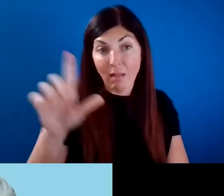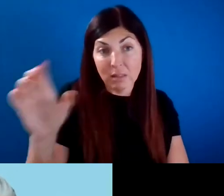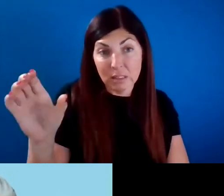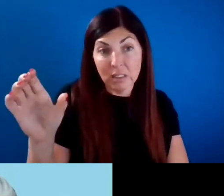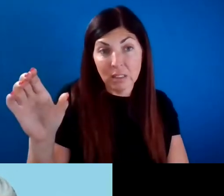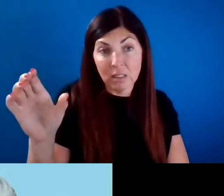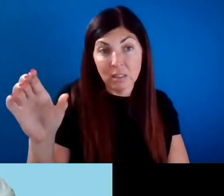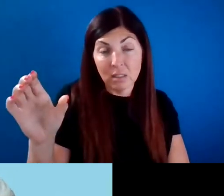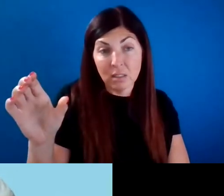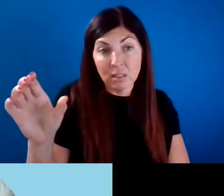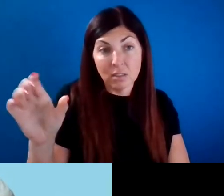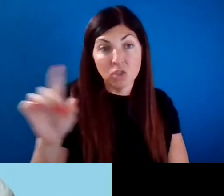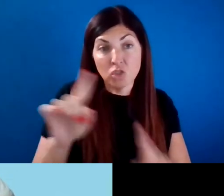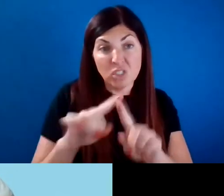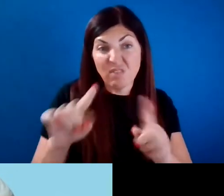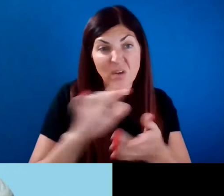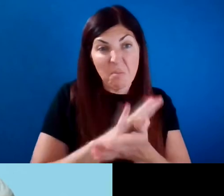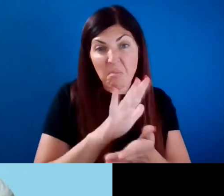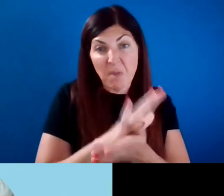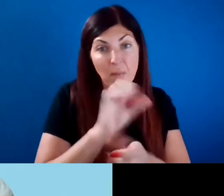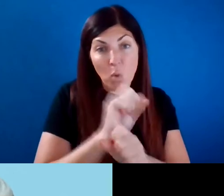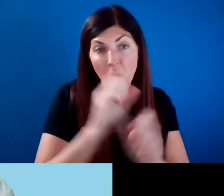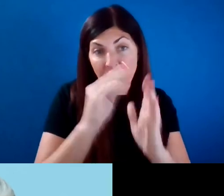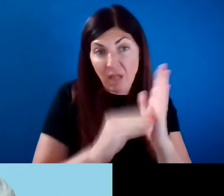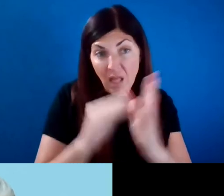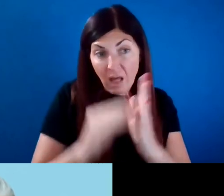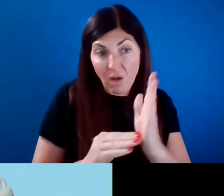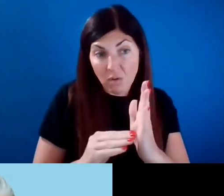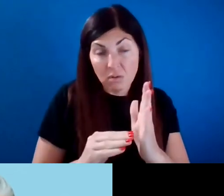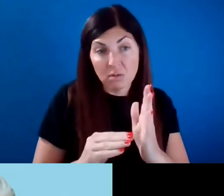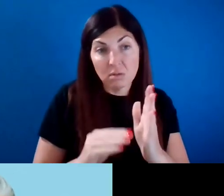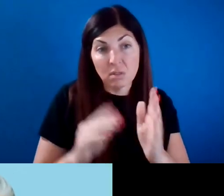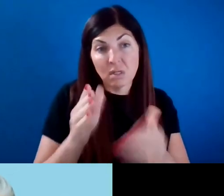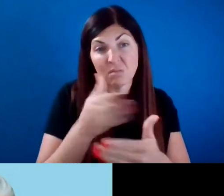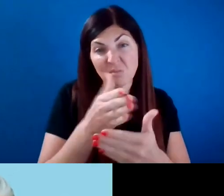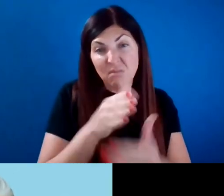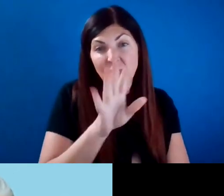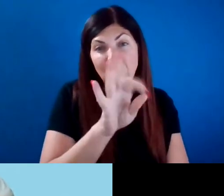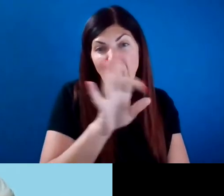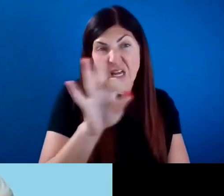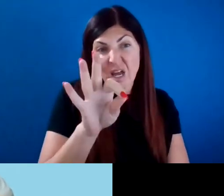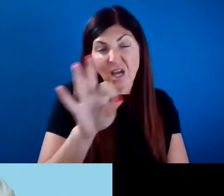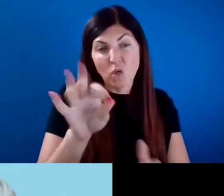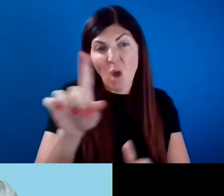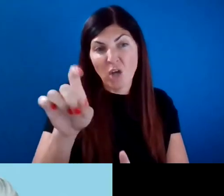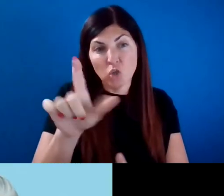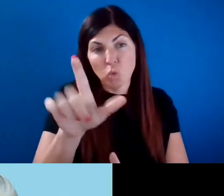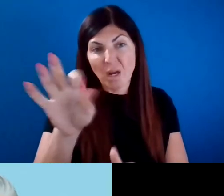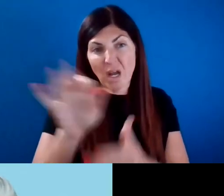a series of simple paperwork, plus somewhere between a $99 and $129 fee.